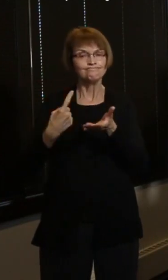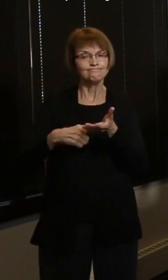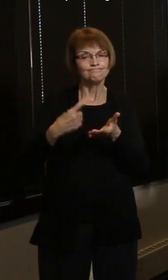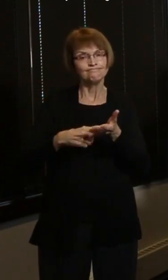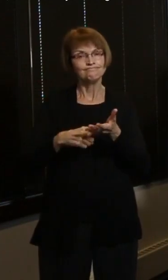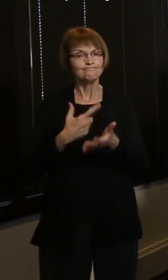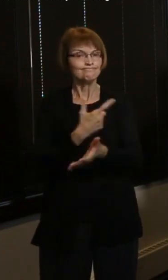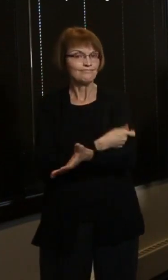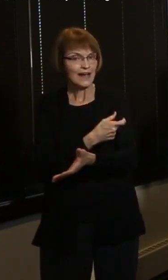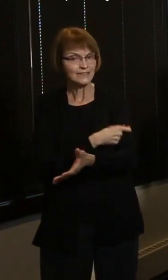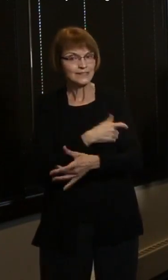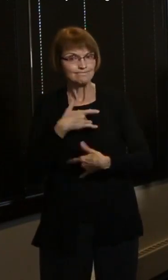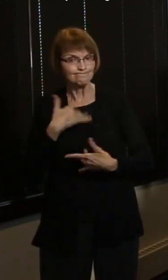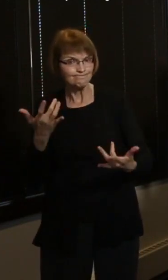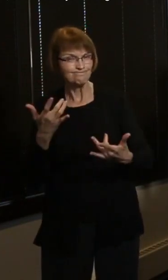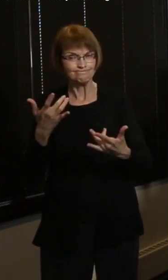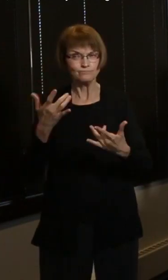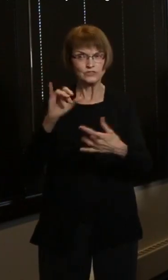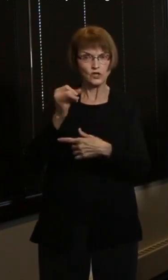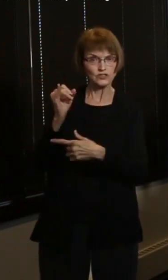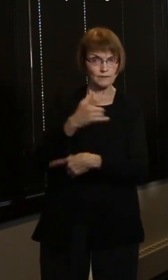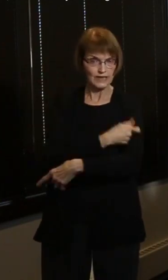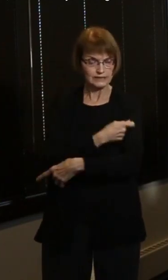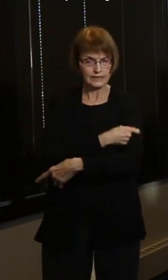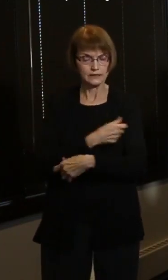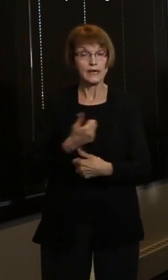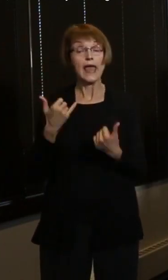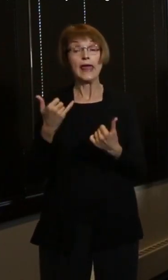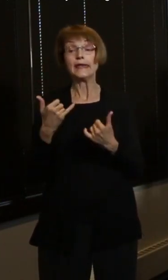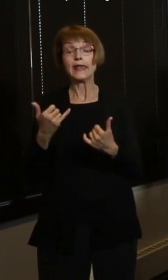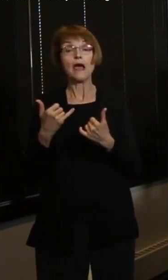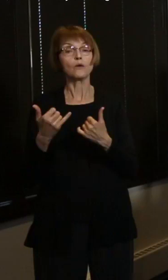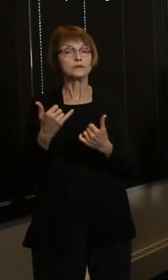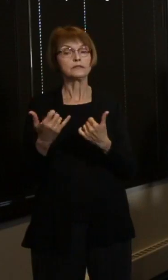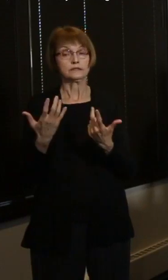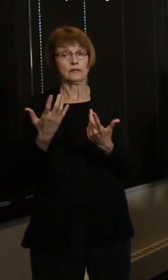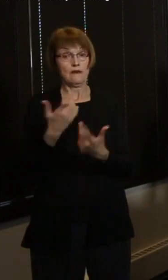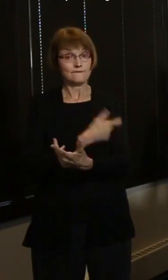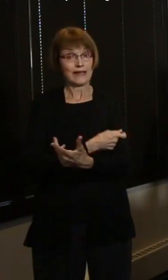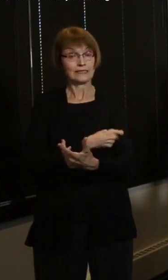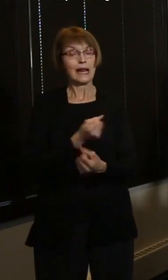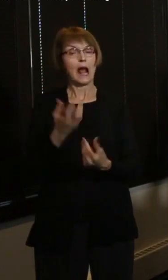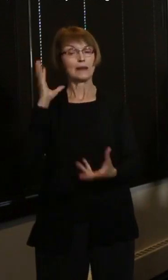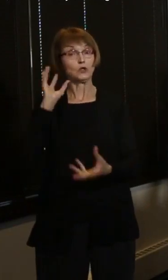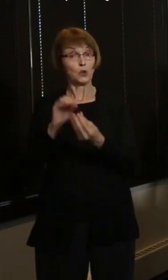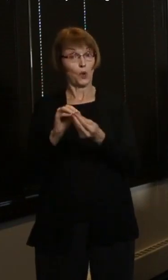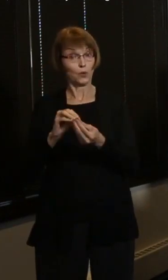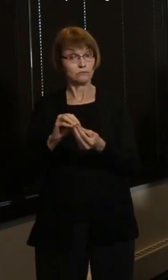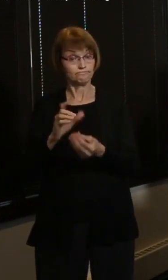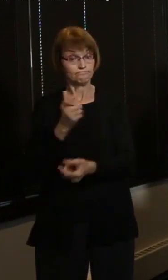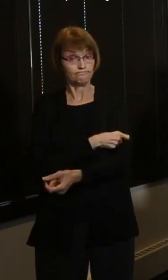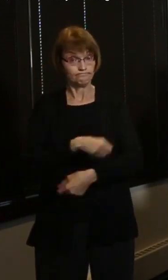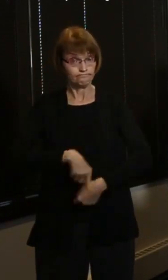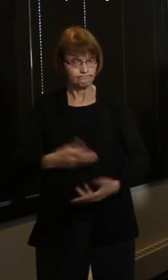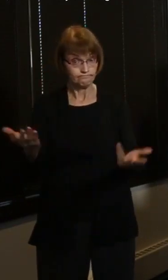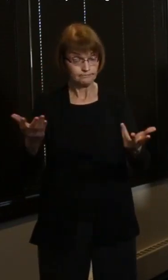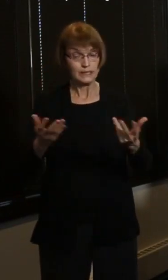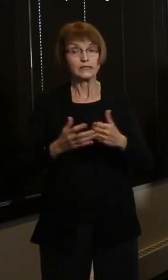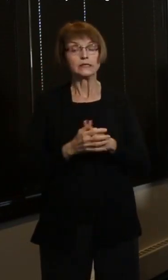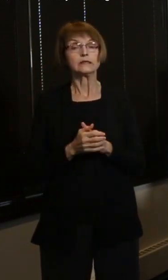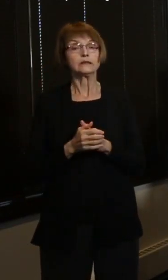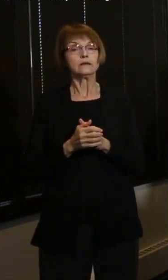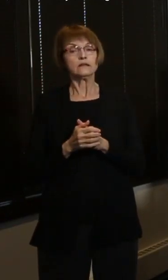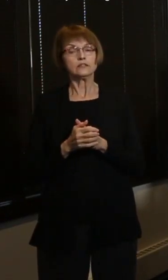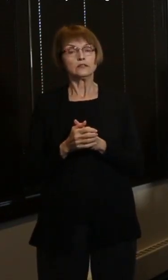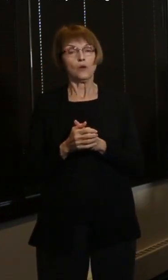status for Johnson & Johnson. Now let's look at total doses administered. With that, the overall status of vaccine distribution in our